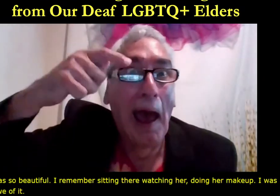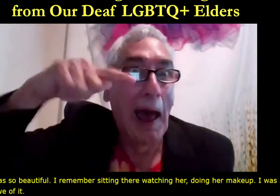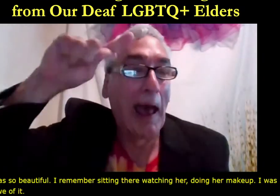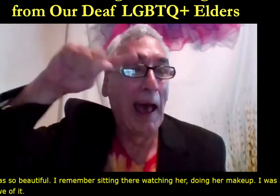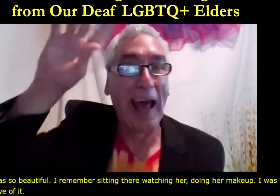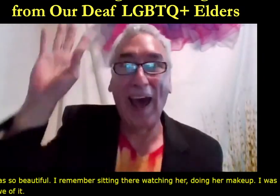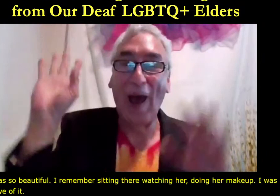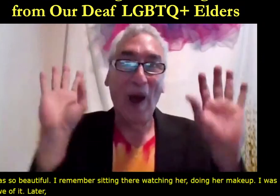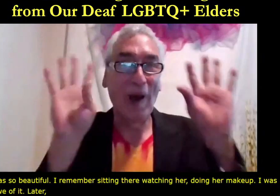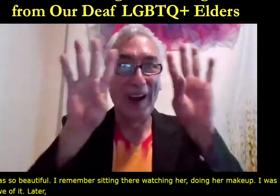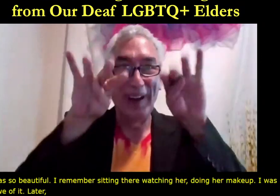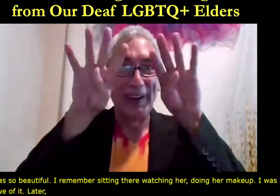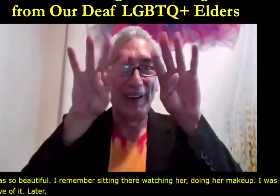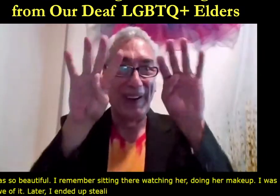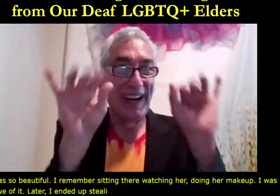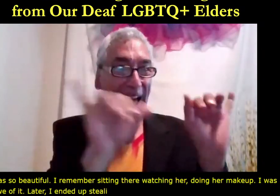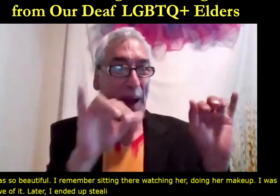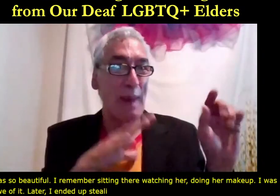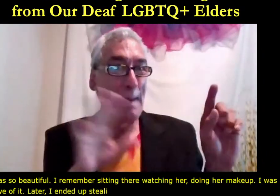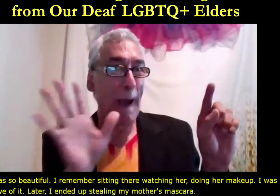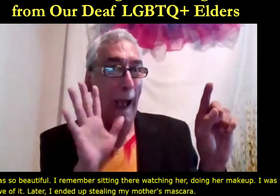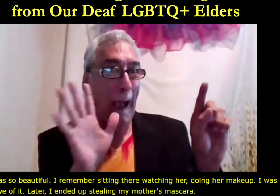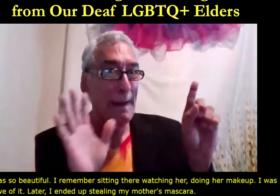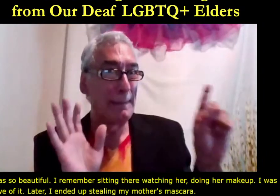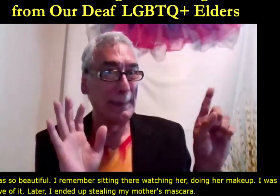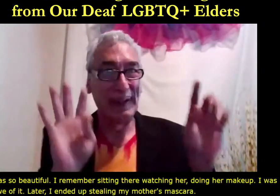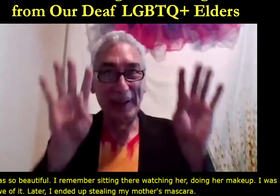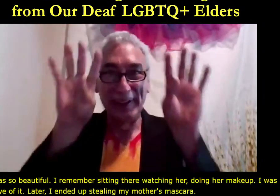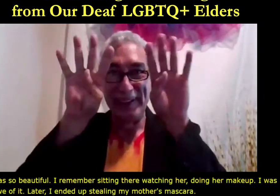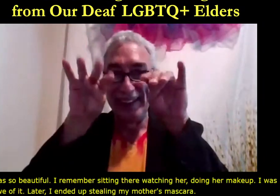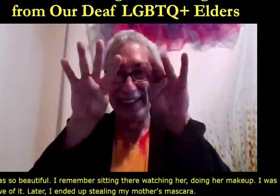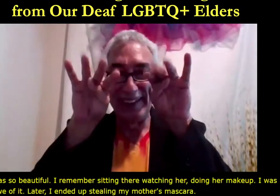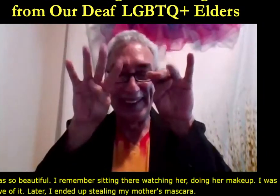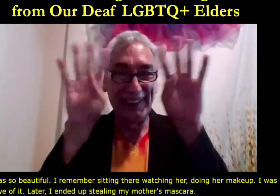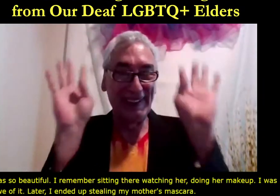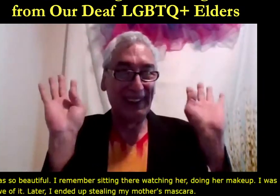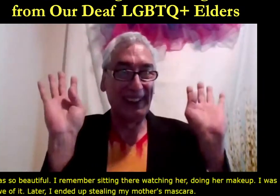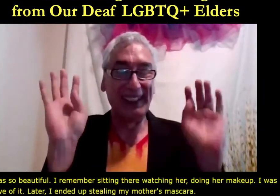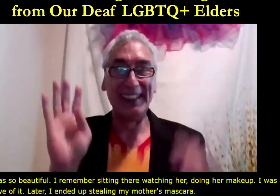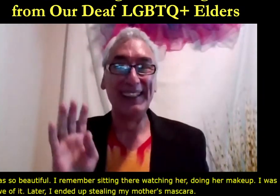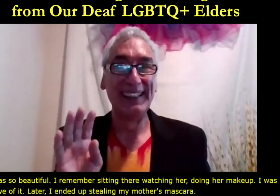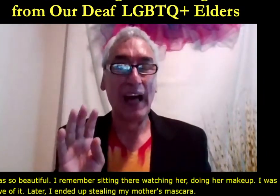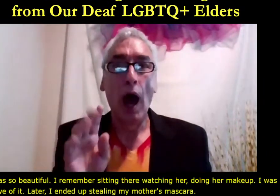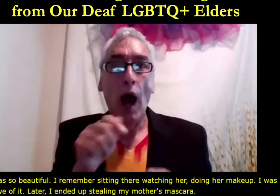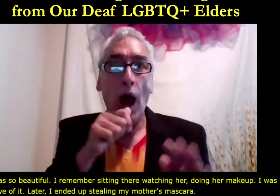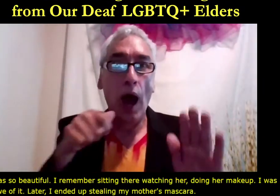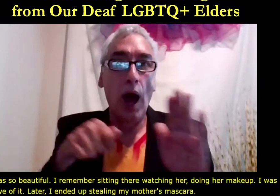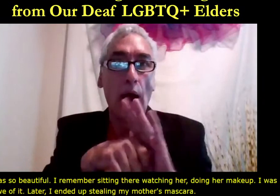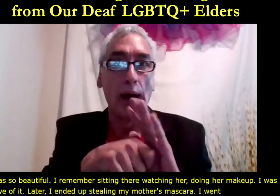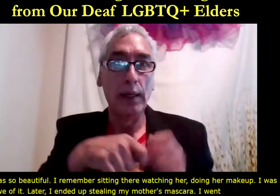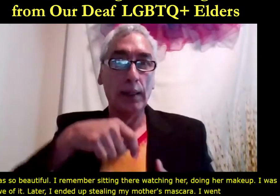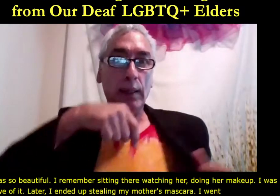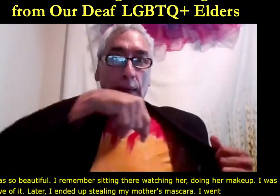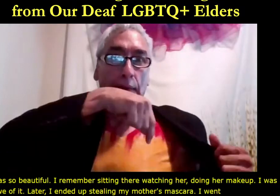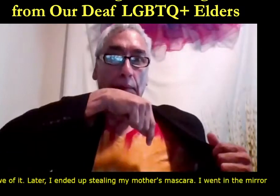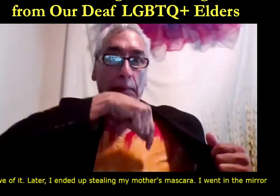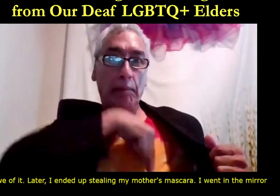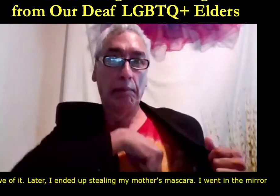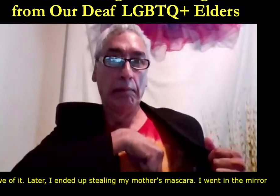myself and tried to apply it oh my eyelashes look so beautiful they looked like my mother's uh and i